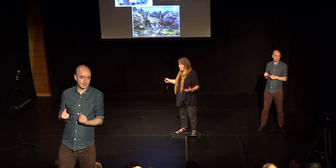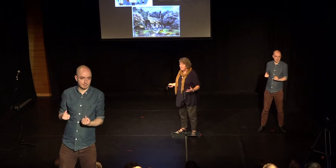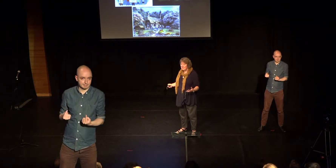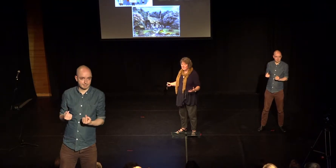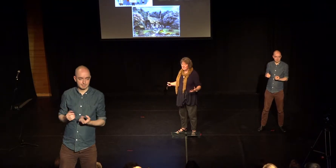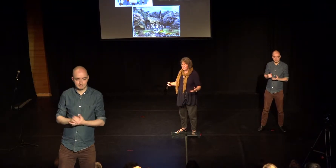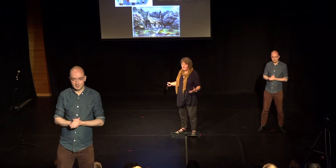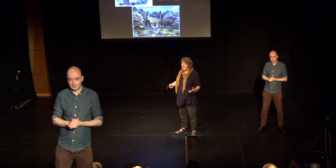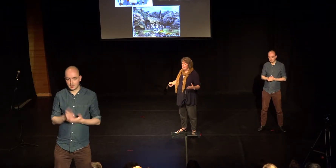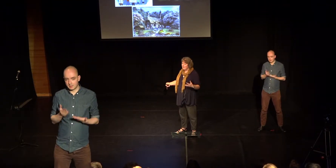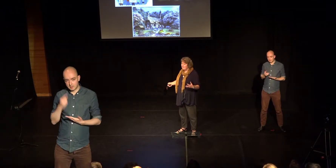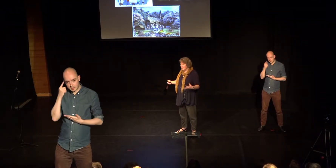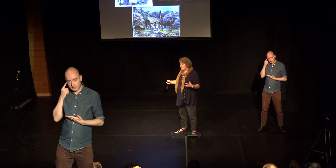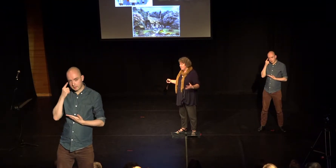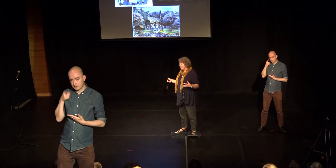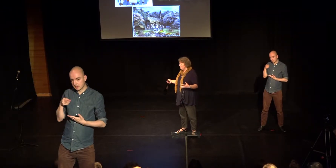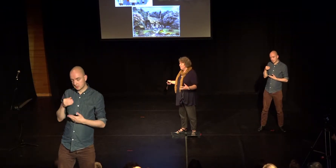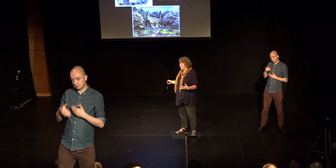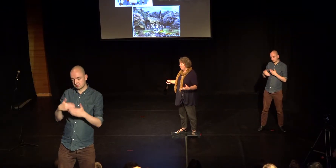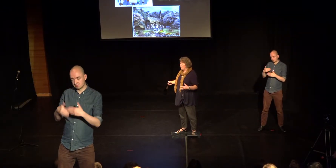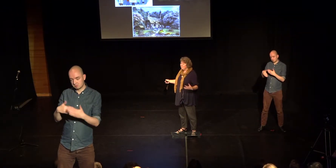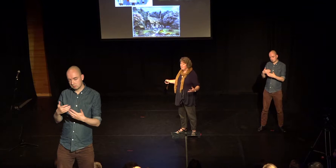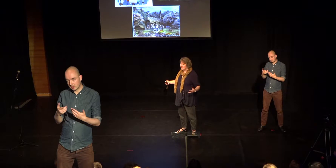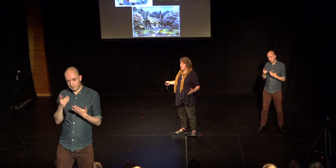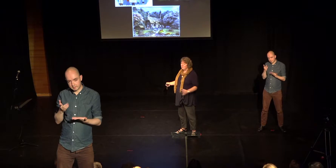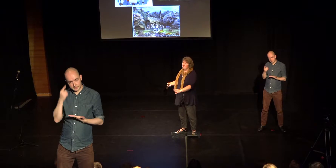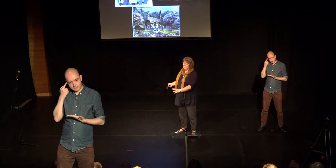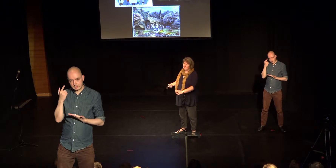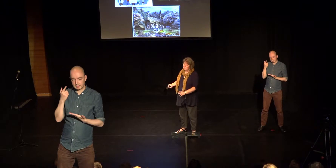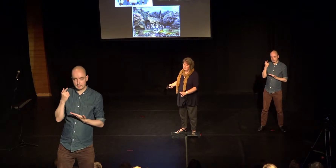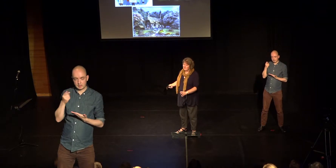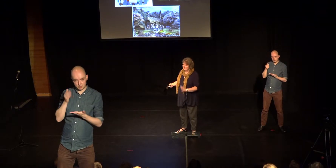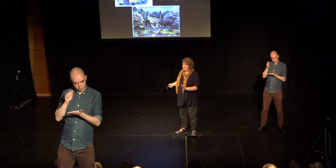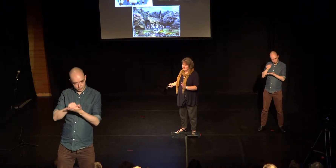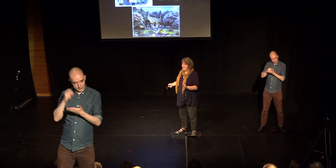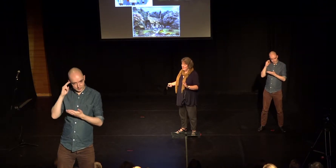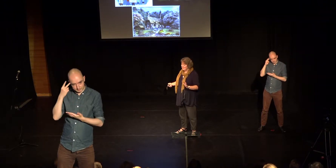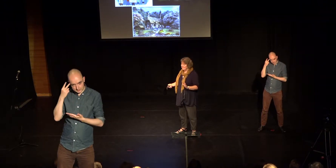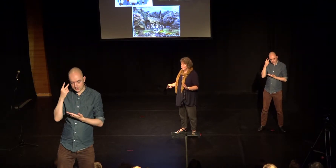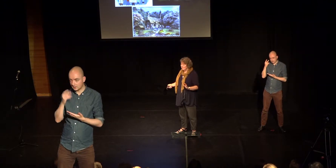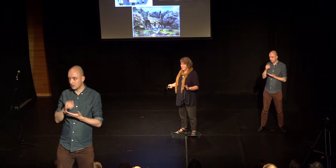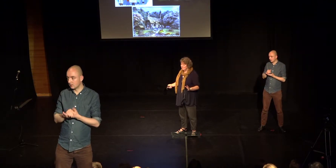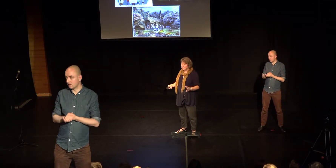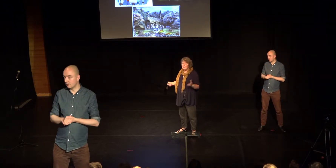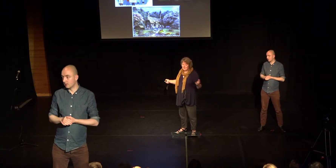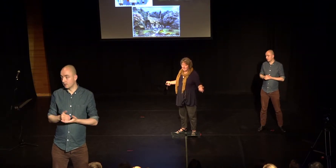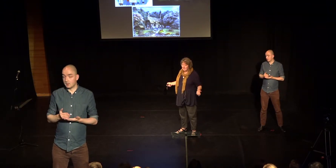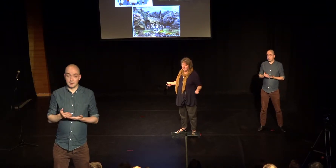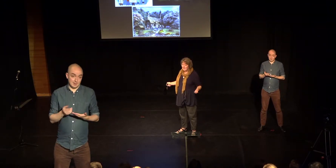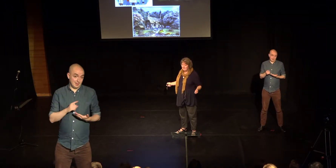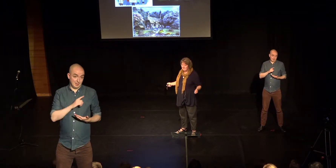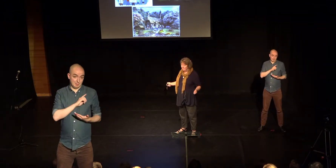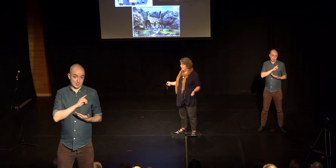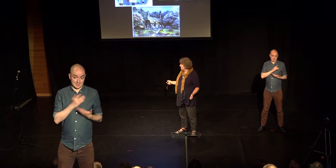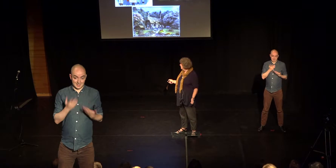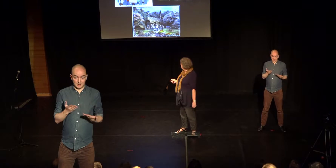way we think about these things. I think we have to certainly move beyond, not in my backyard, because, as I'm going to argue, we're in the backyard